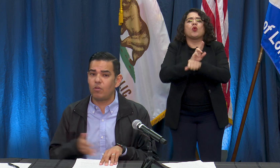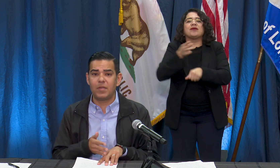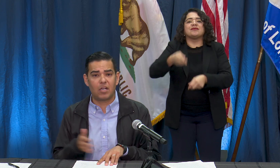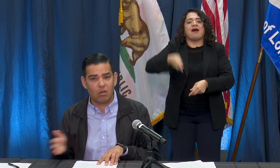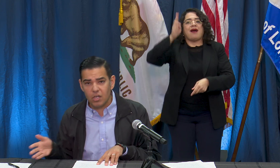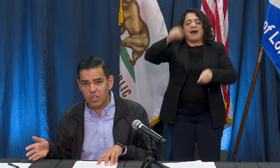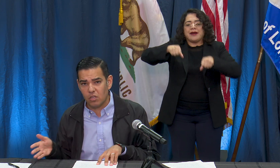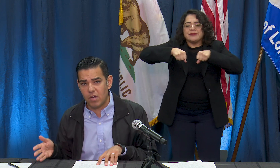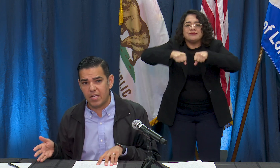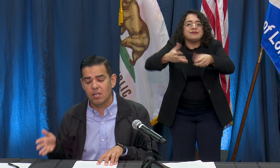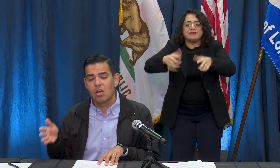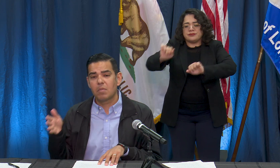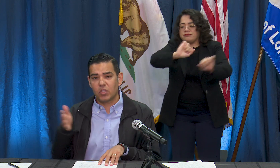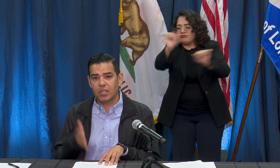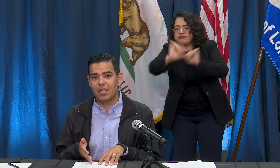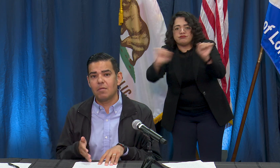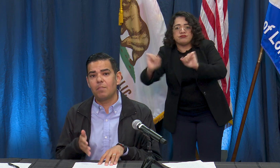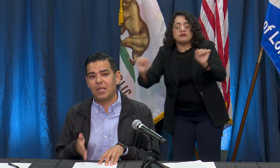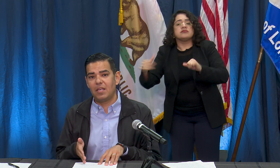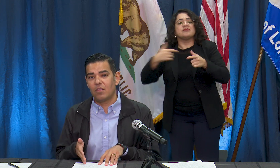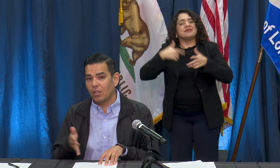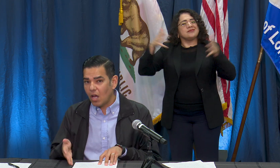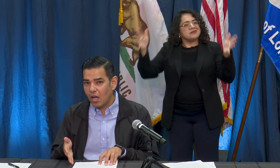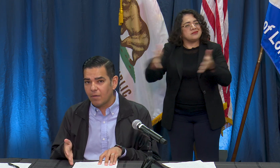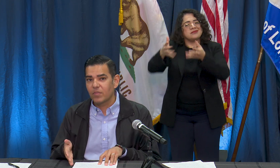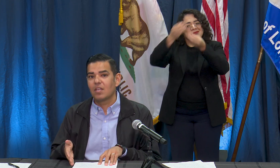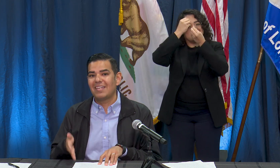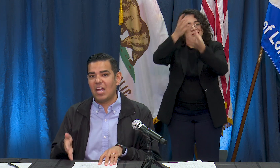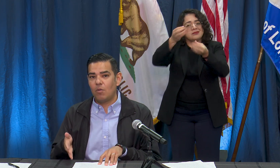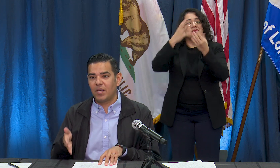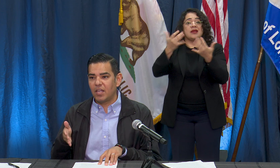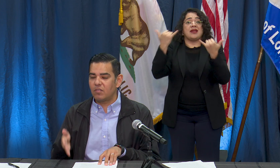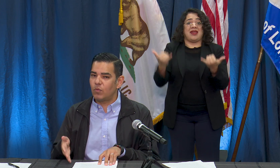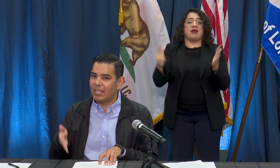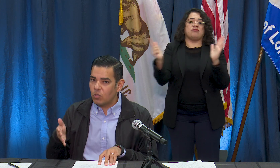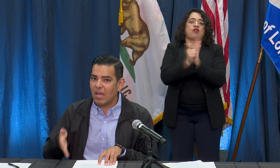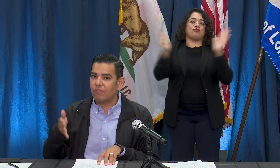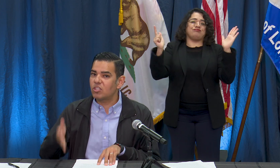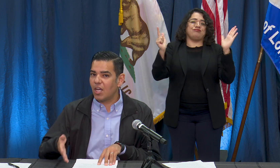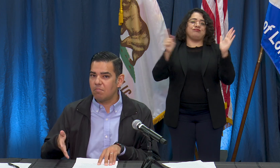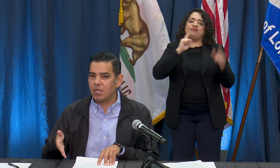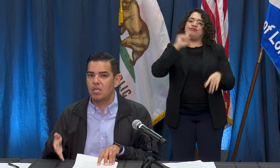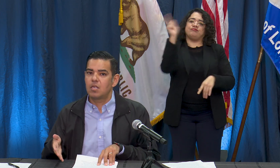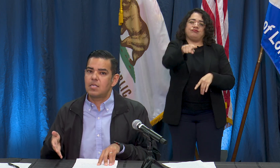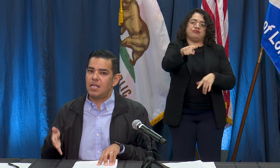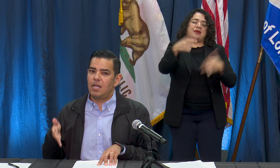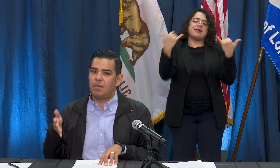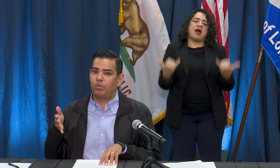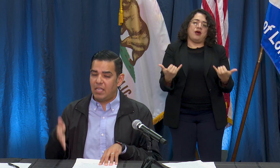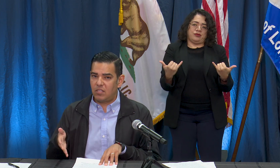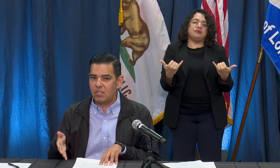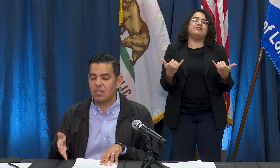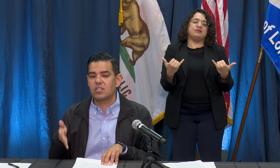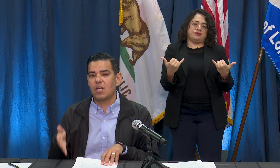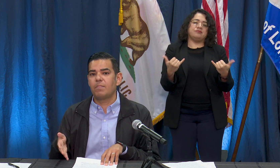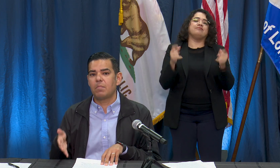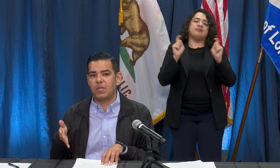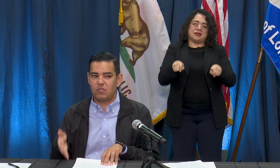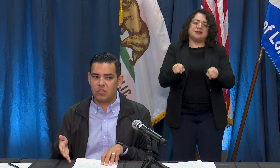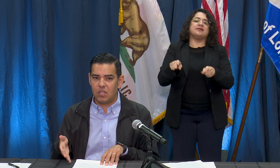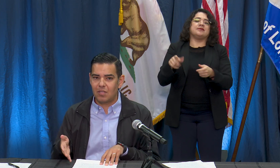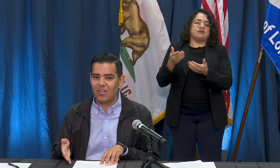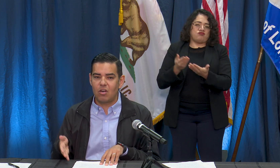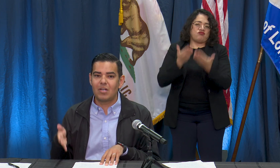doing and that we've been encouraging already, but they're going to be the law now because we do have some places and